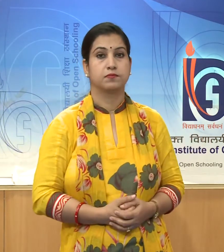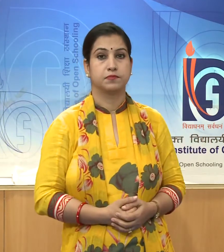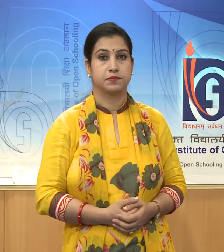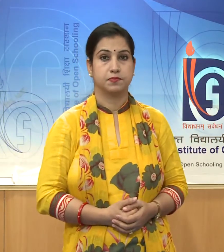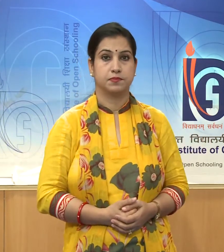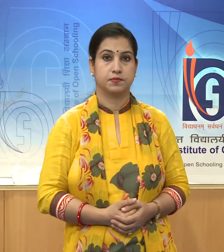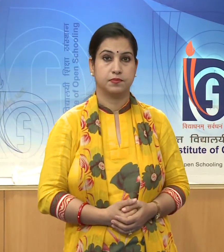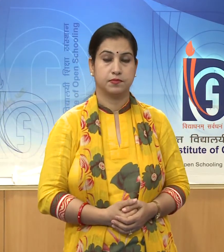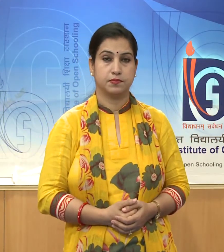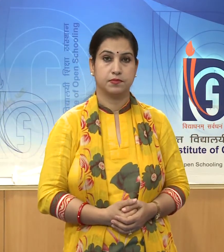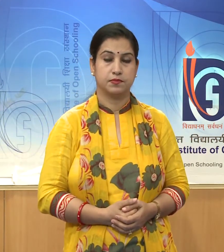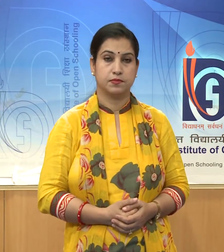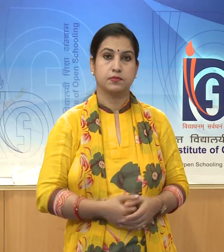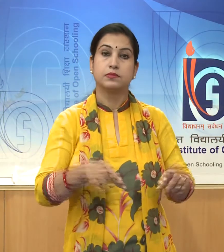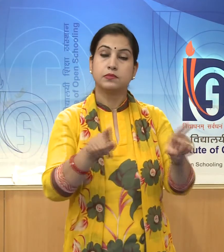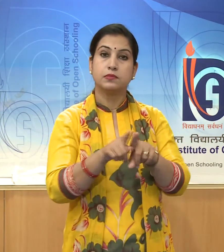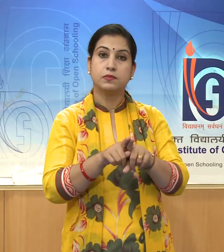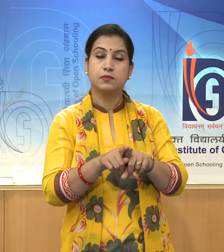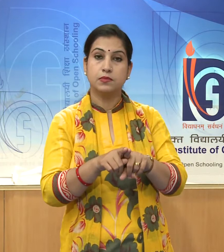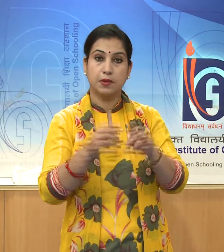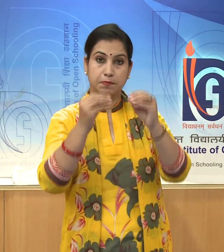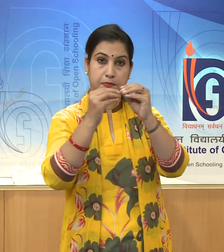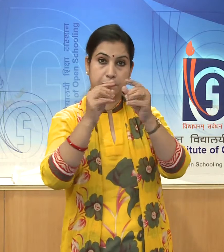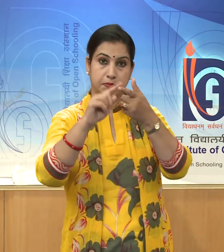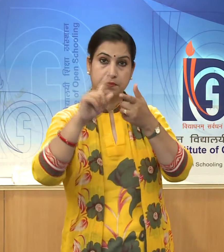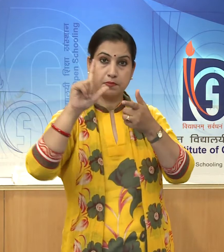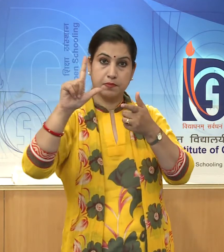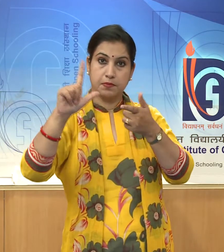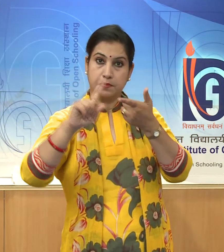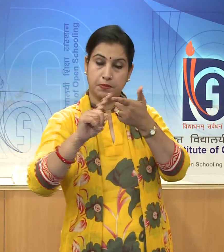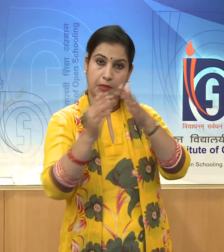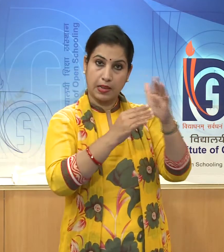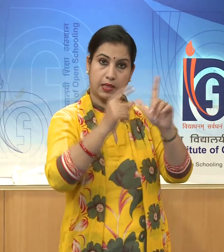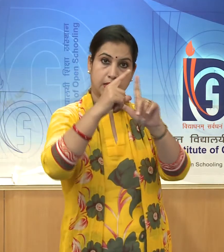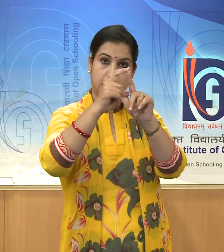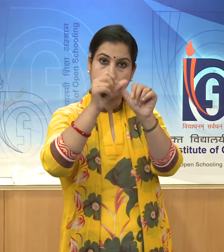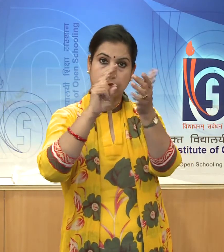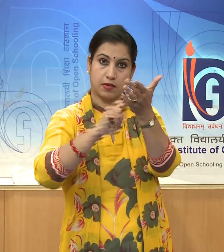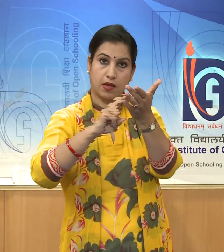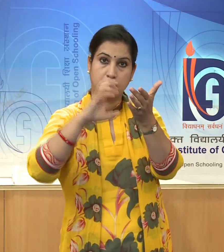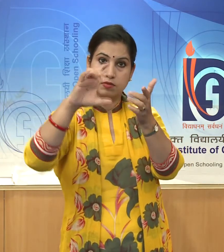of ballet dancers in frills,